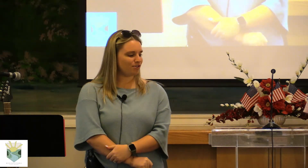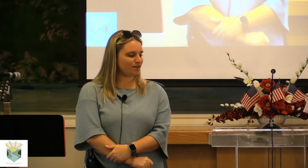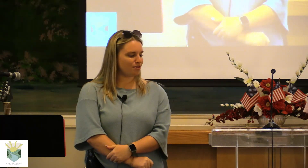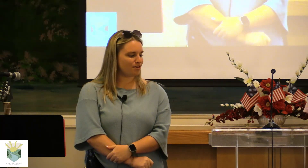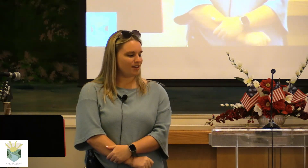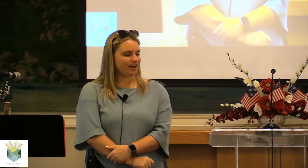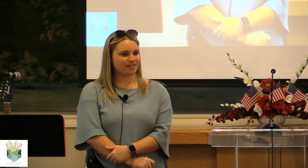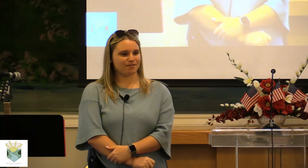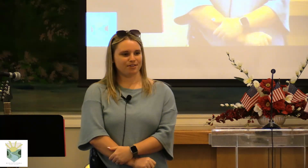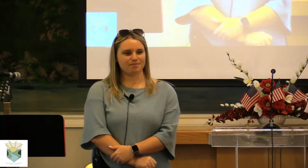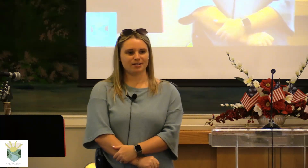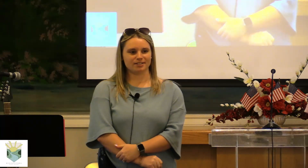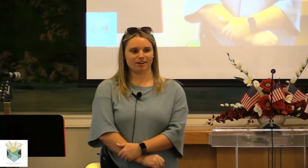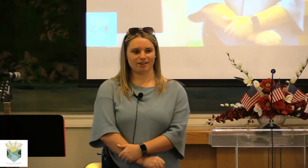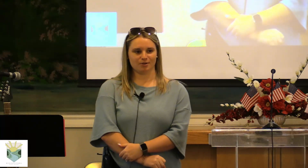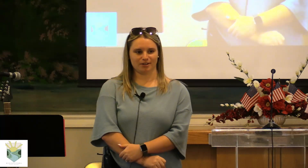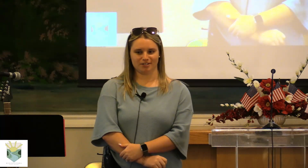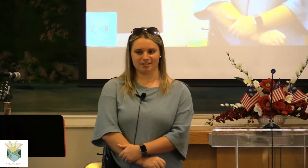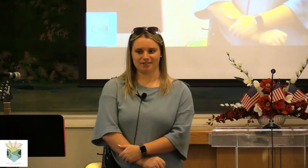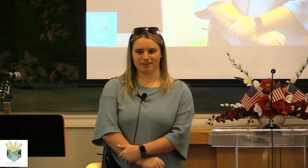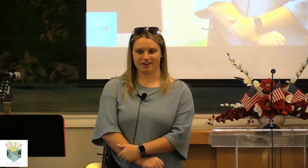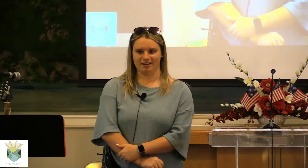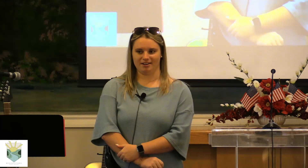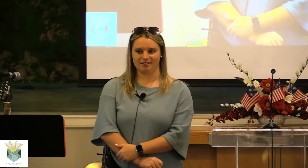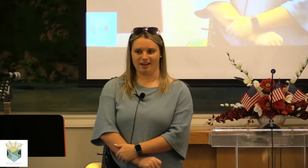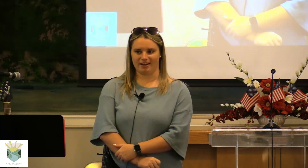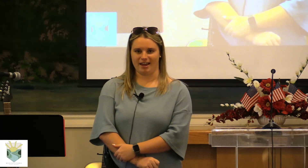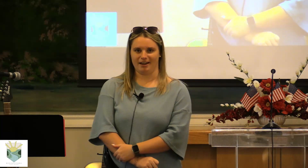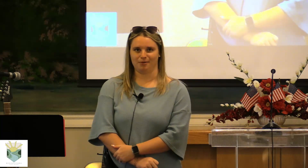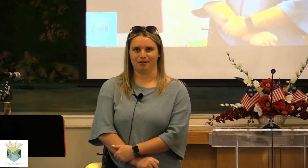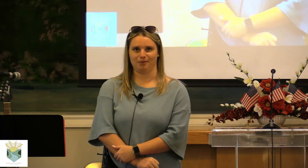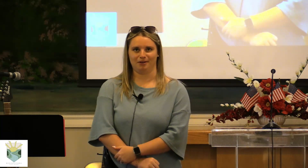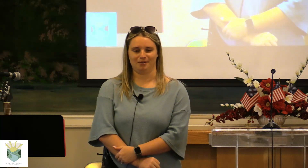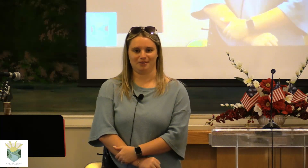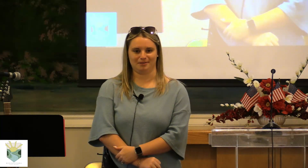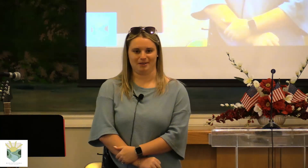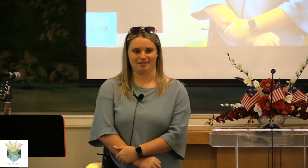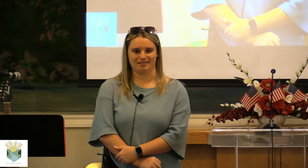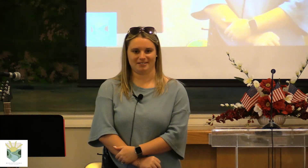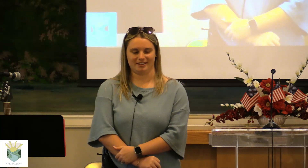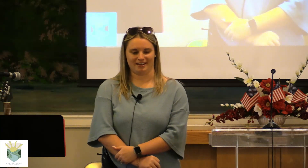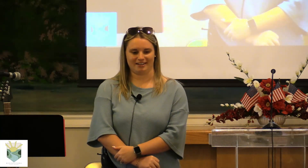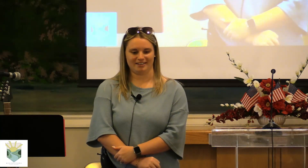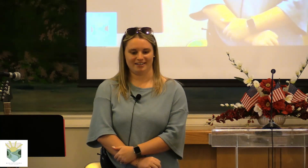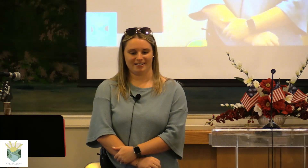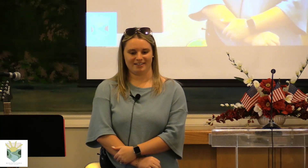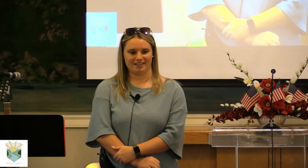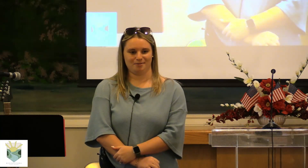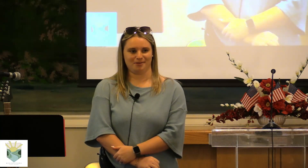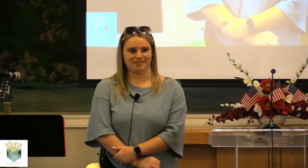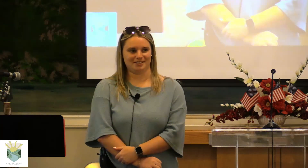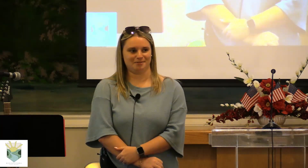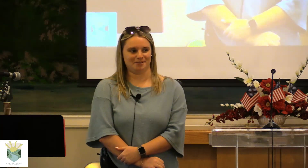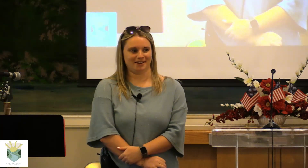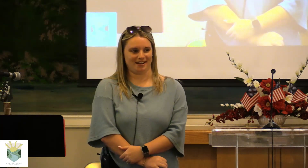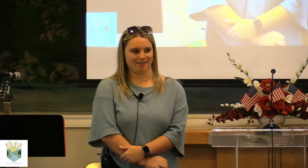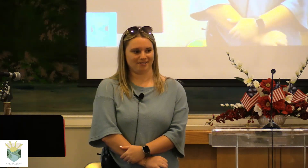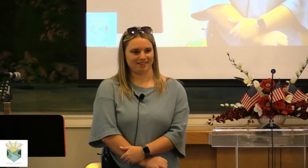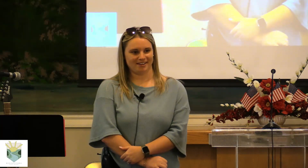with. And then if anybody's got any questions at the very end, like, hey, I really want to know what this means, like, can you please teach me right now? I'll let